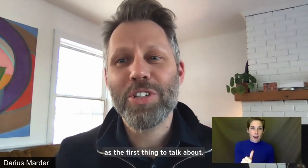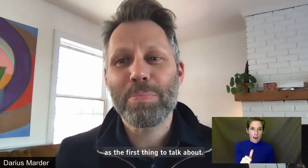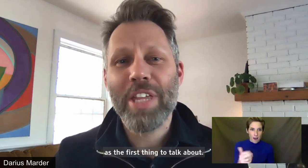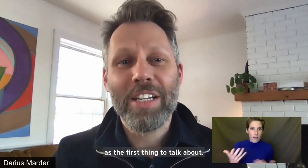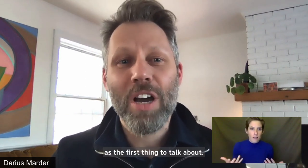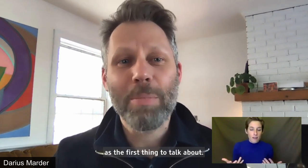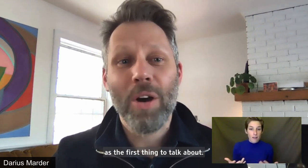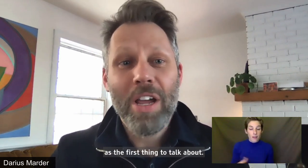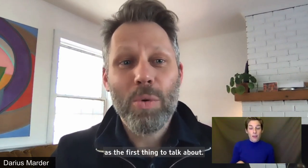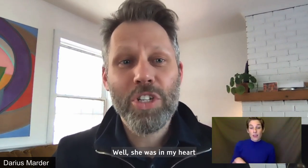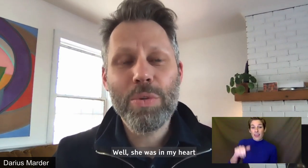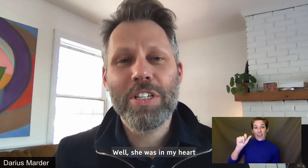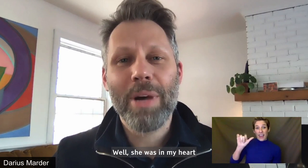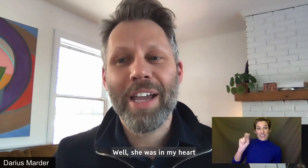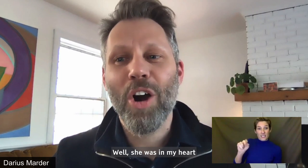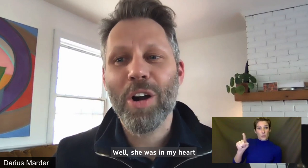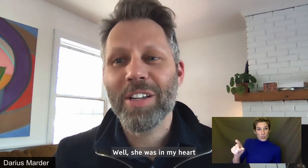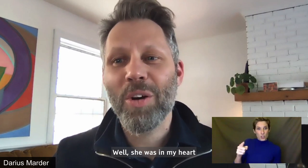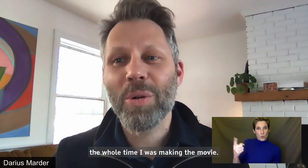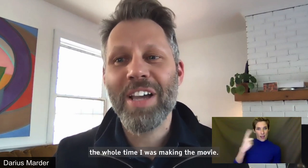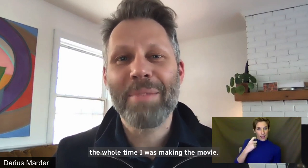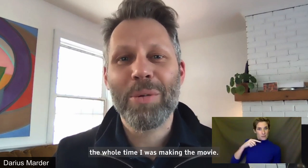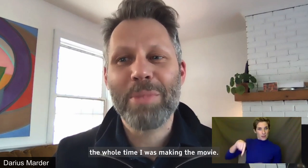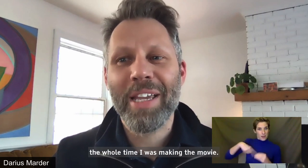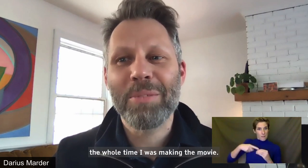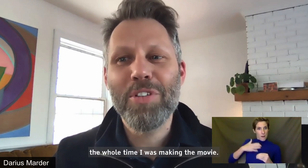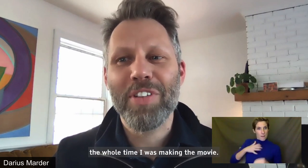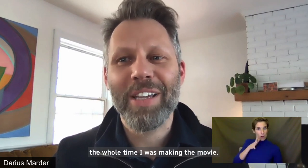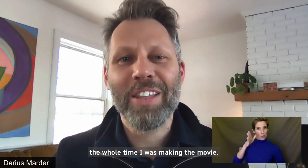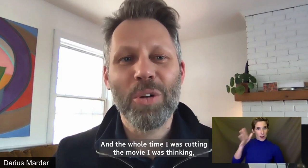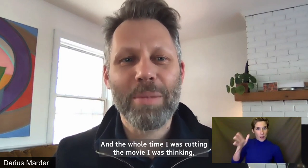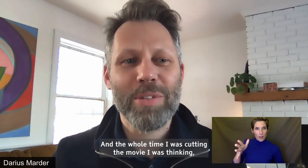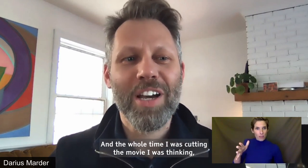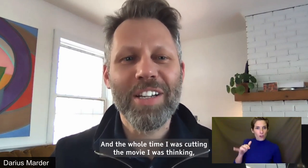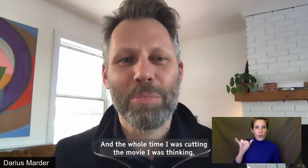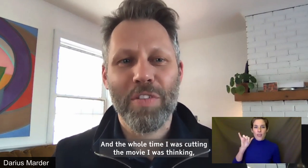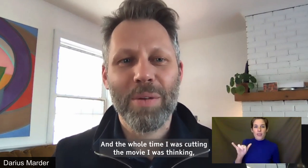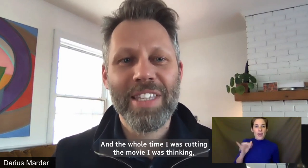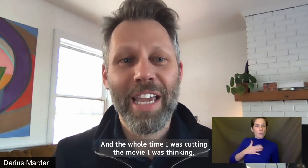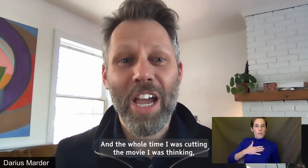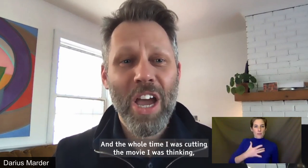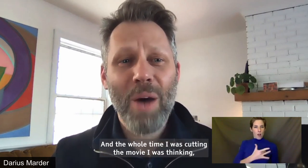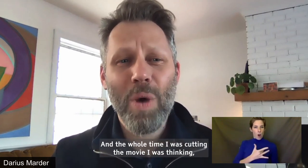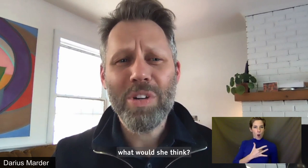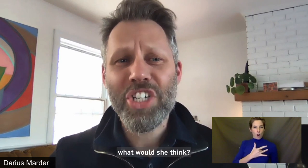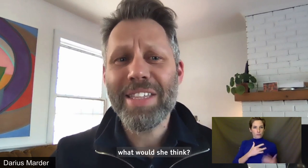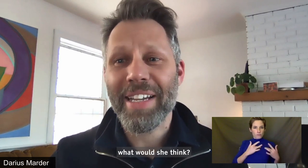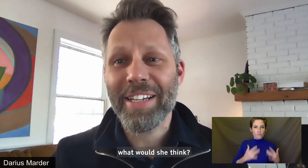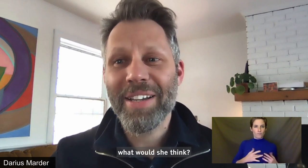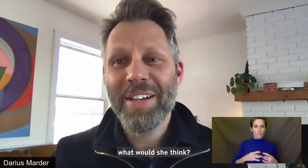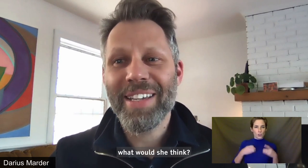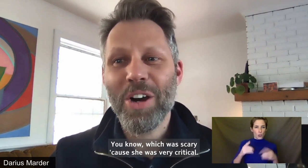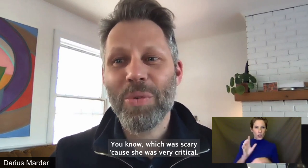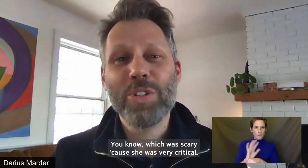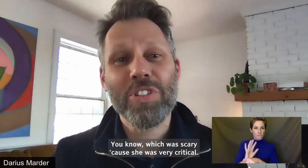the first thing to talk about. Well, she was in my heart the whole time I was making the movie, and the whole time I was cutting the movie, I was thinking, what would she